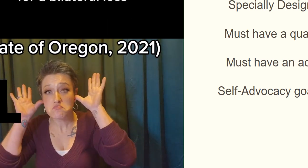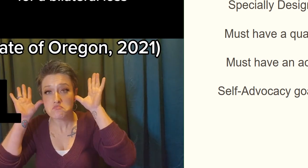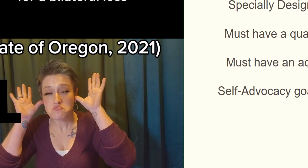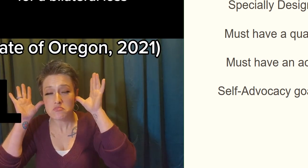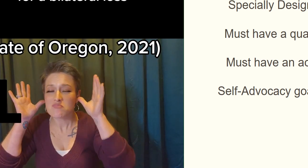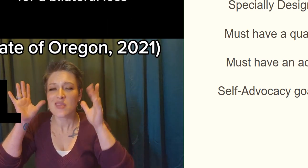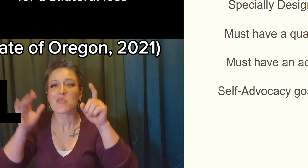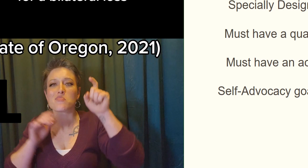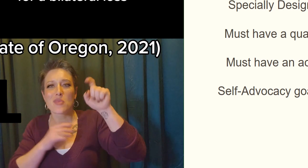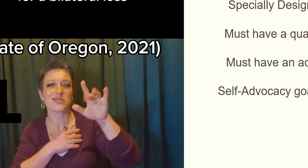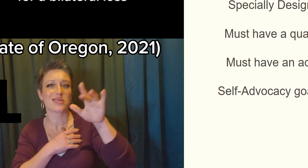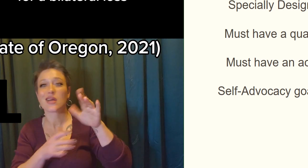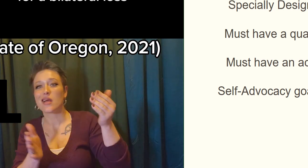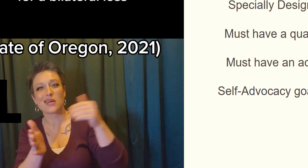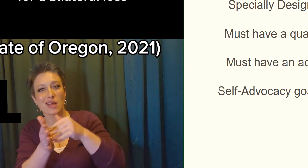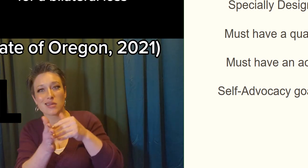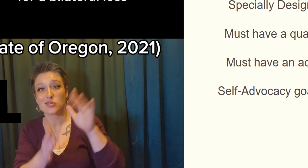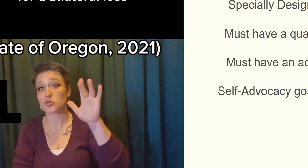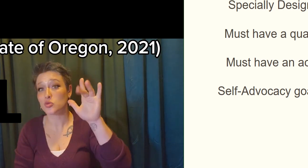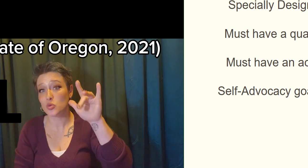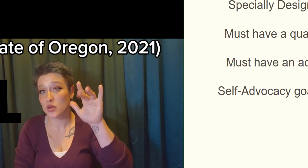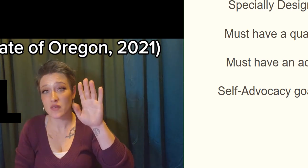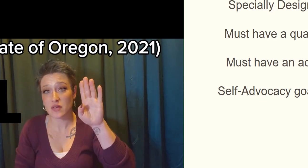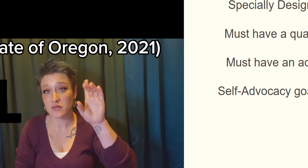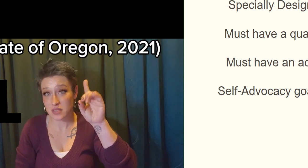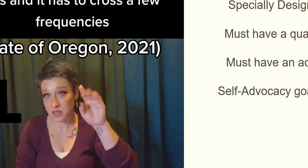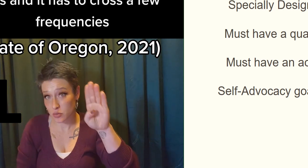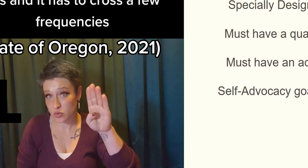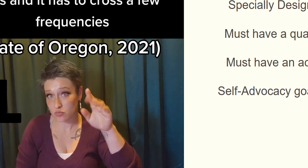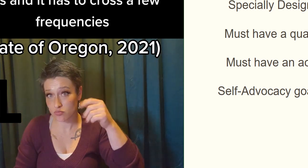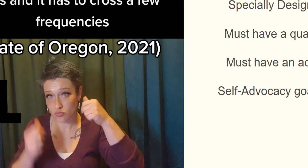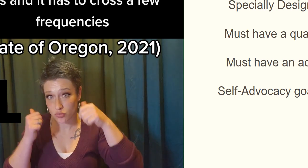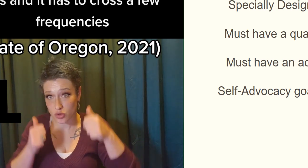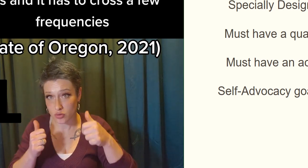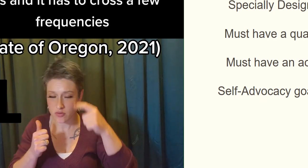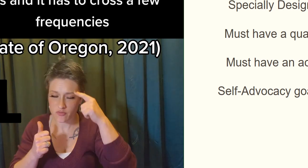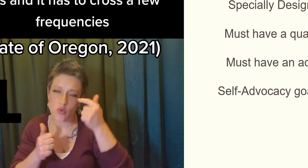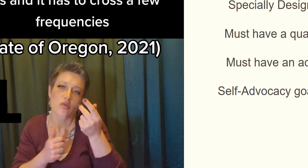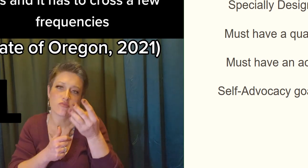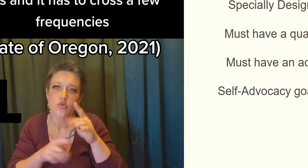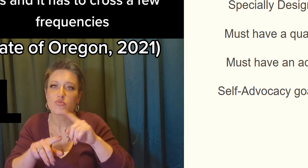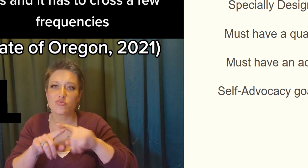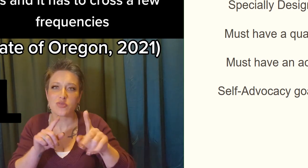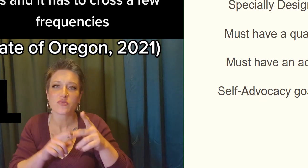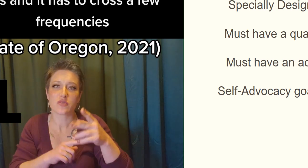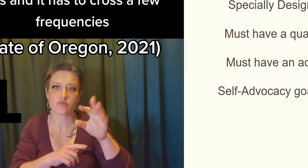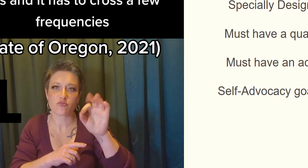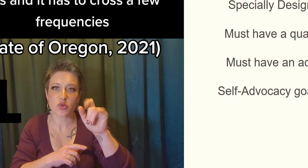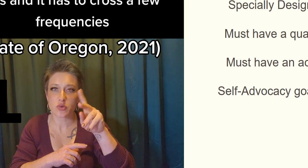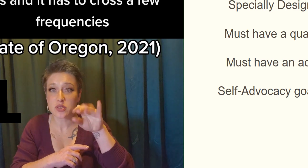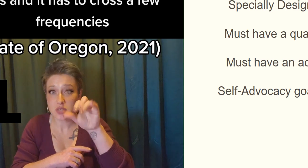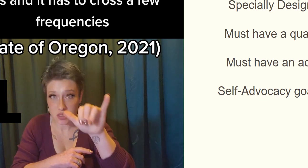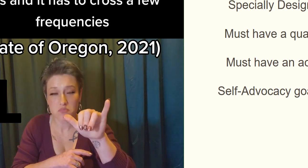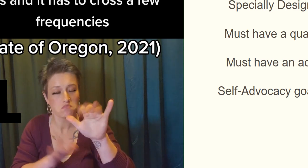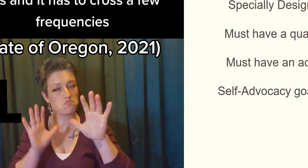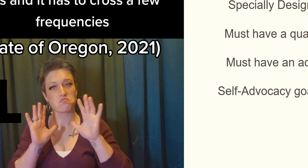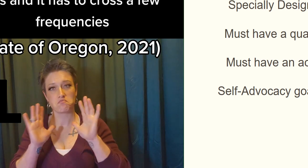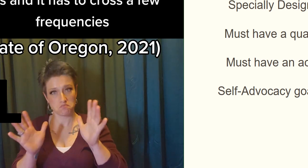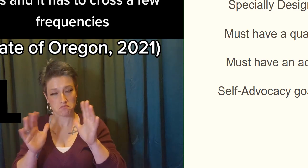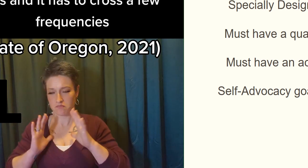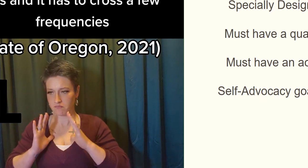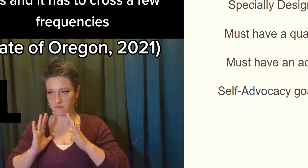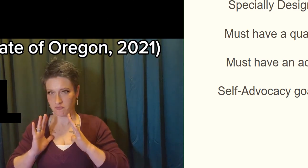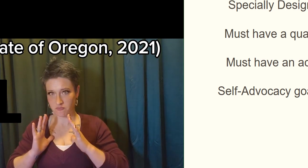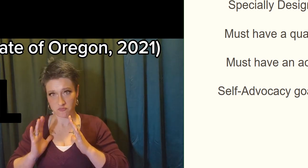For a bilateral loss, it must again be a 25 decibel loss, and it has to cross a few frequencies.